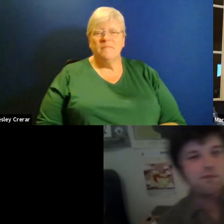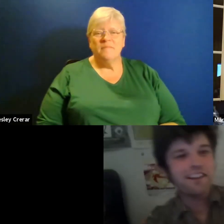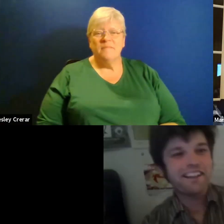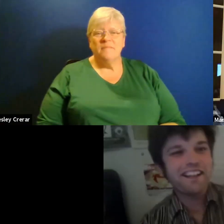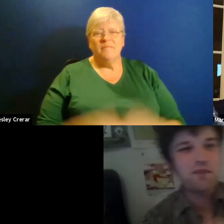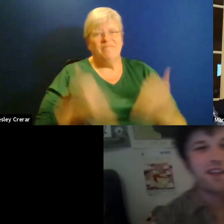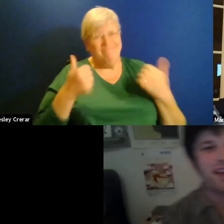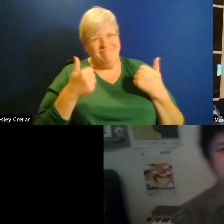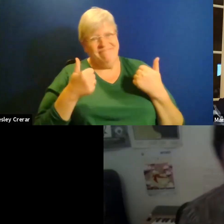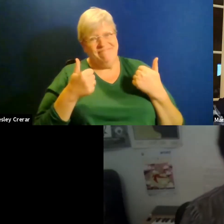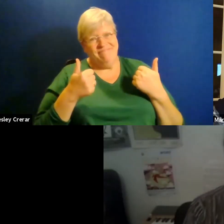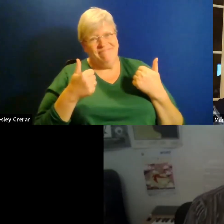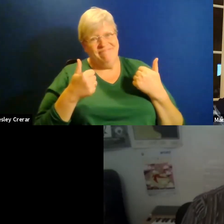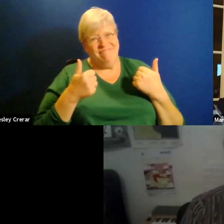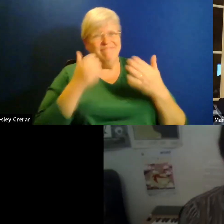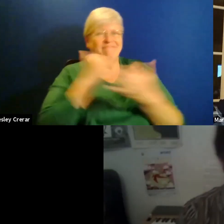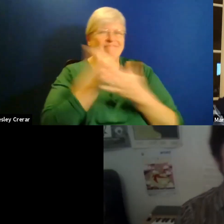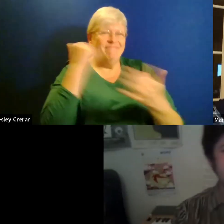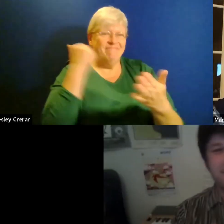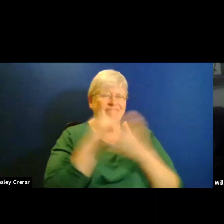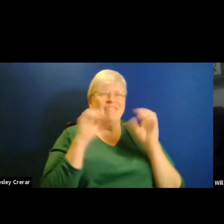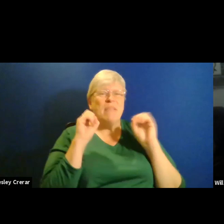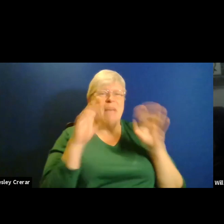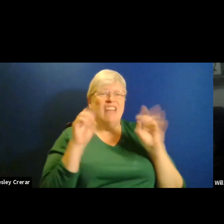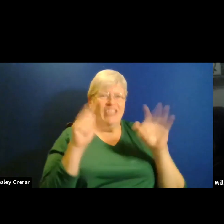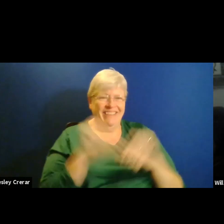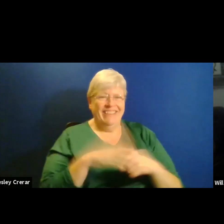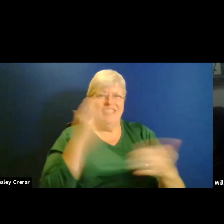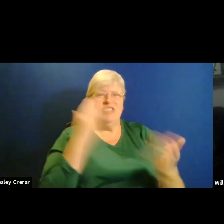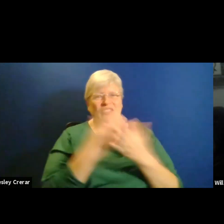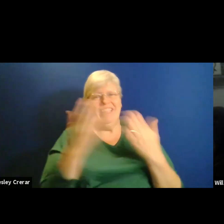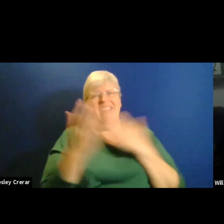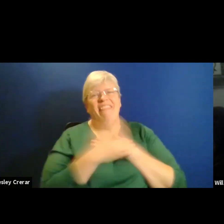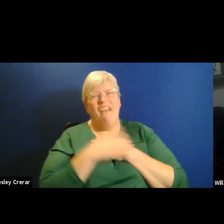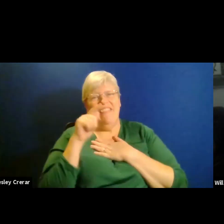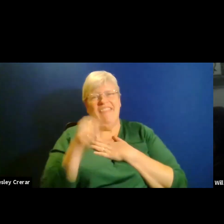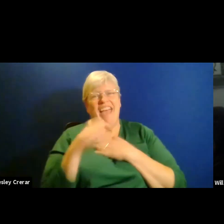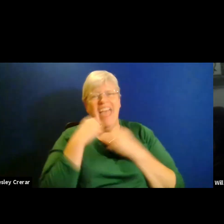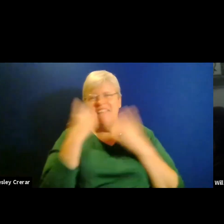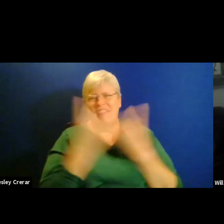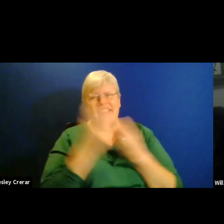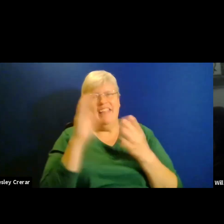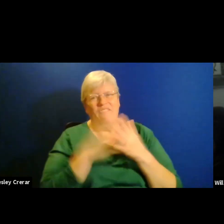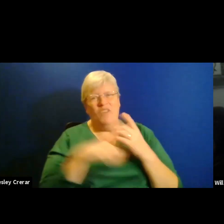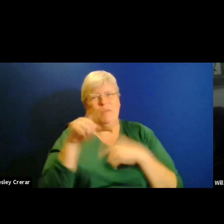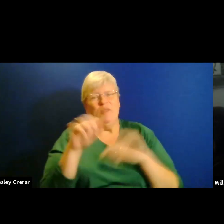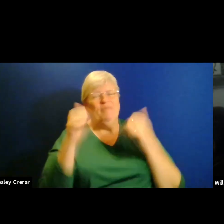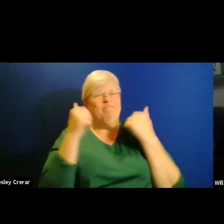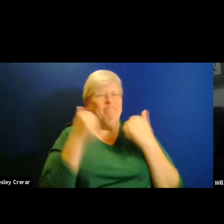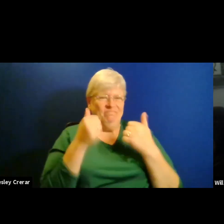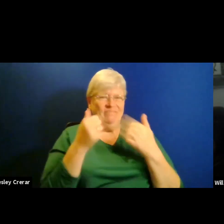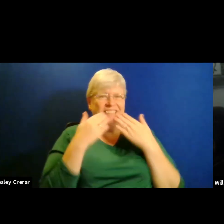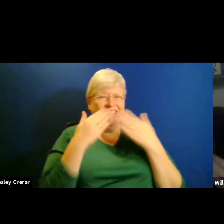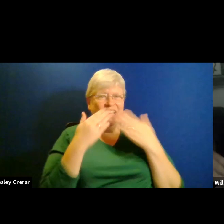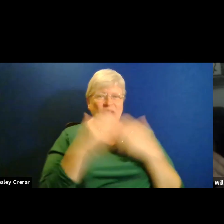Thank you, Marka. That was brilliant. Magic as always. Really, really love everything I hear from Marka. So. Thank you very